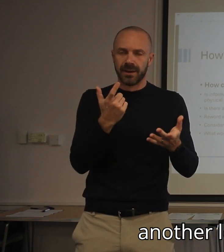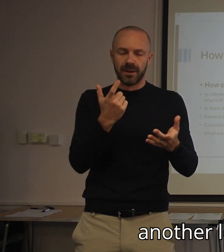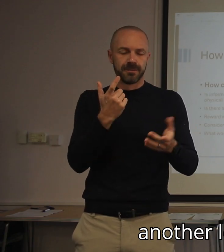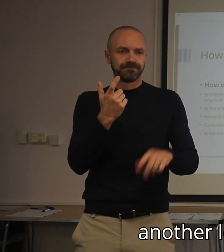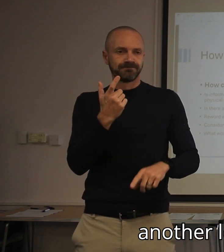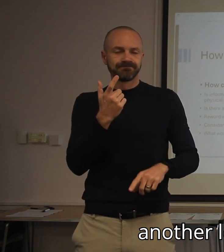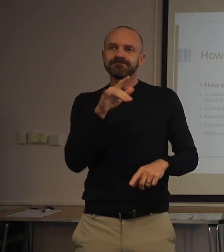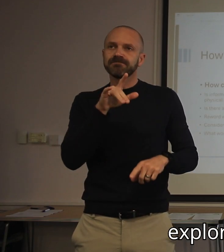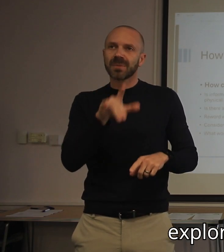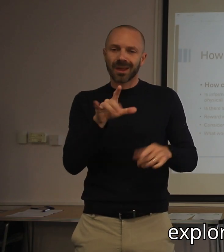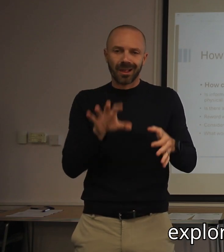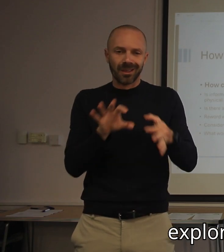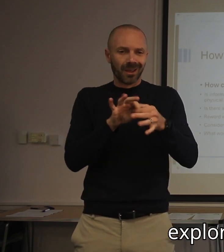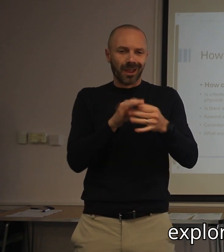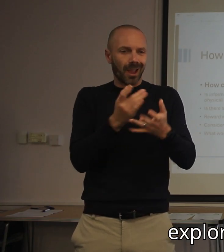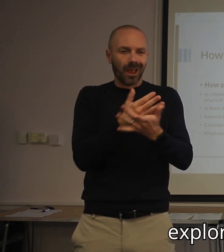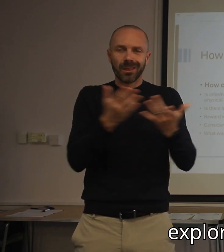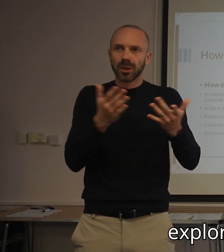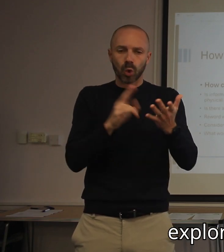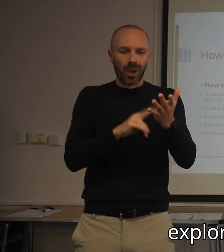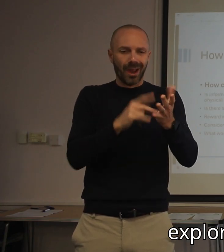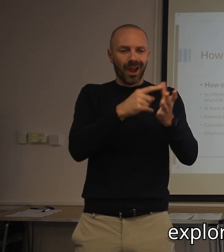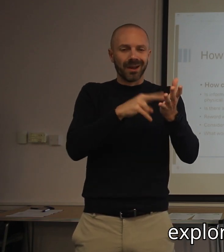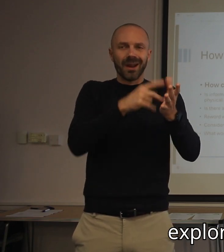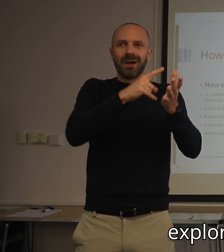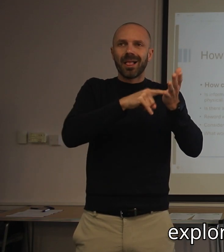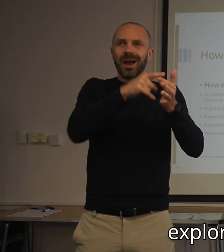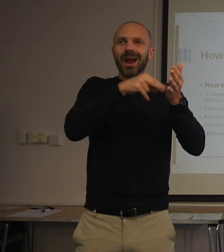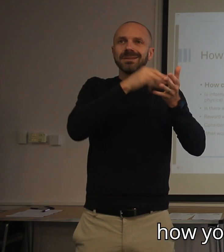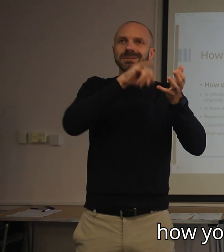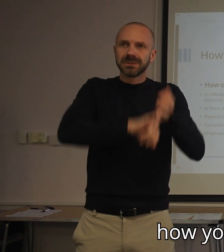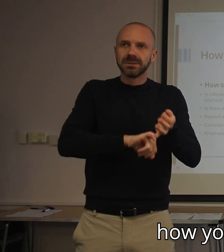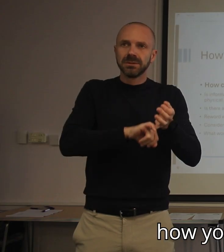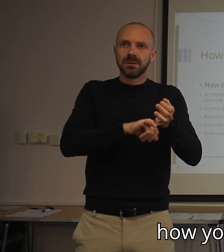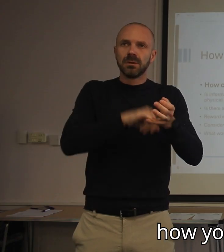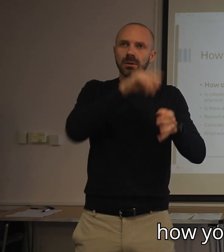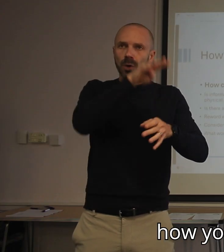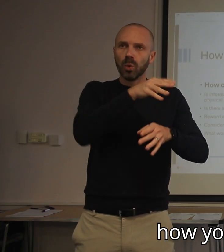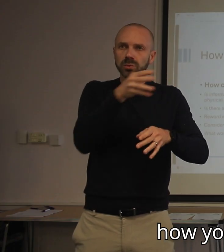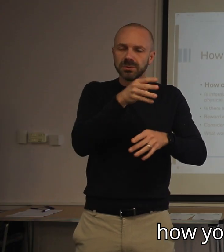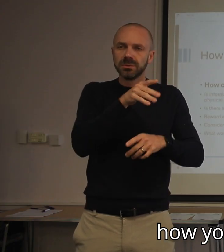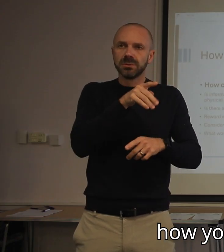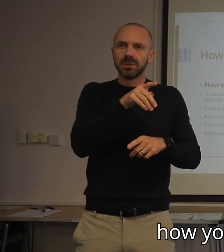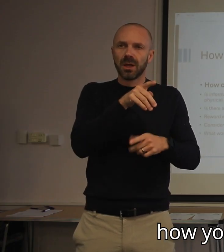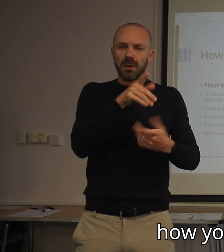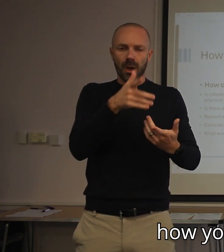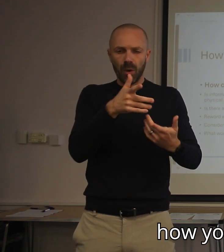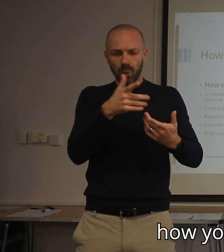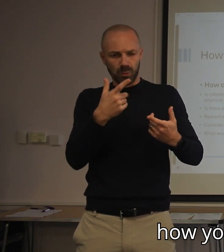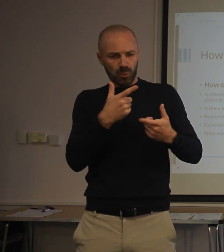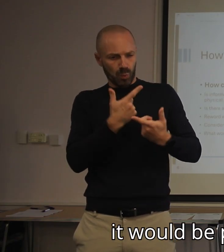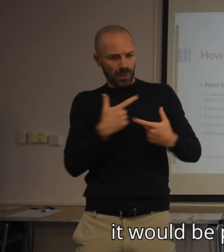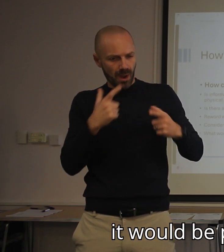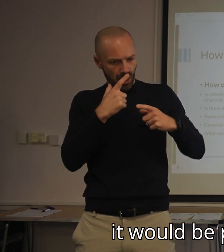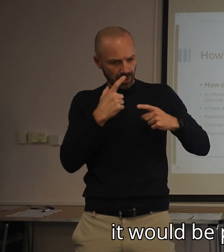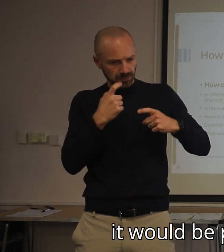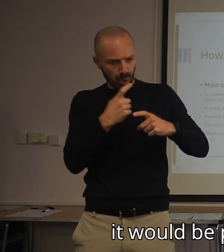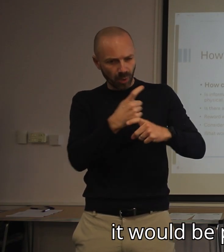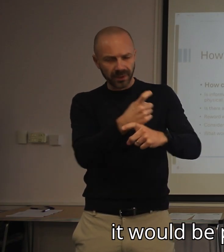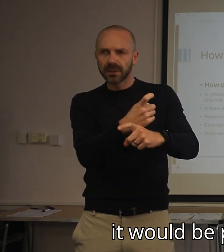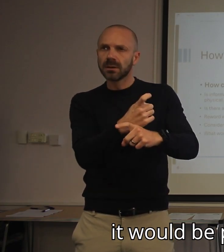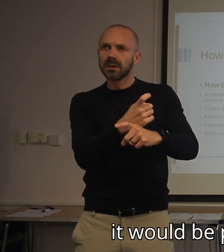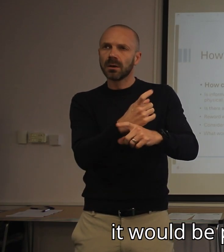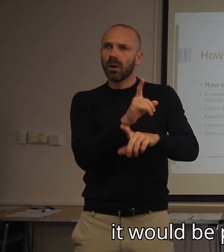We're just still exploring the nitty-gritty of how you actually do that. But it would